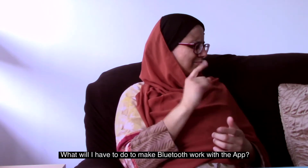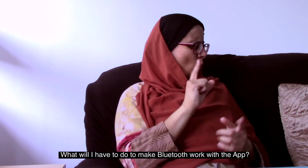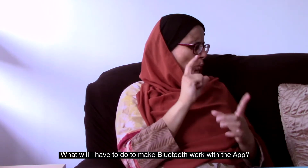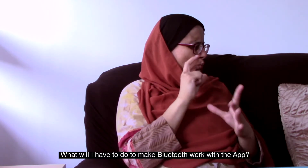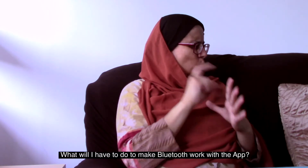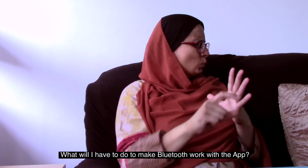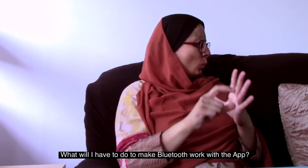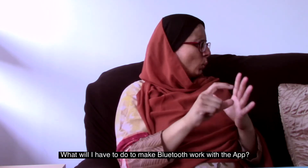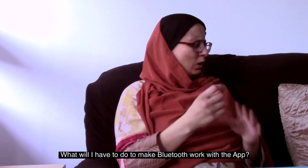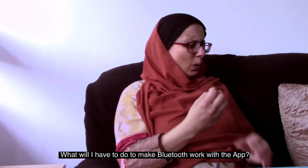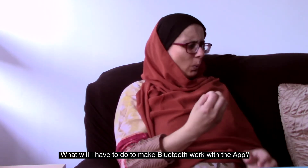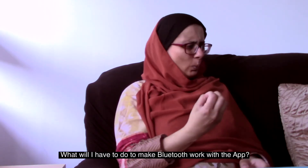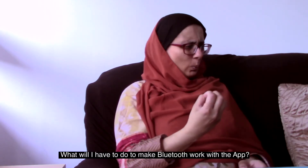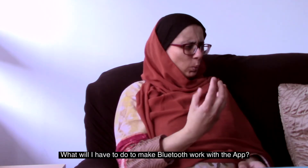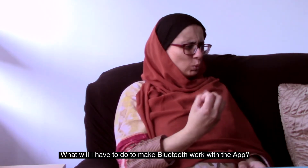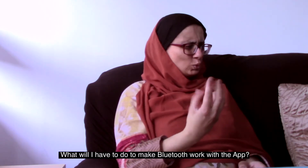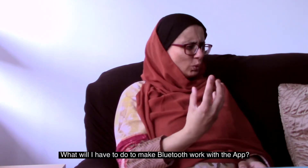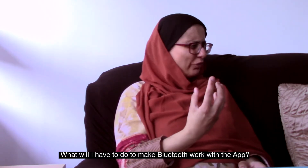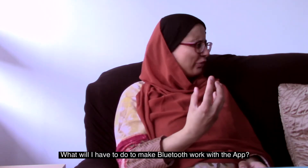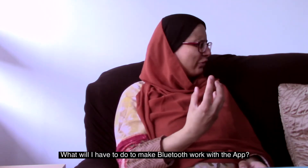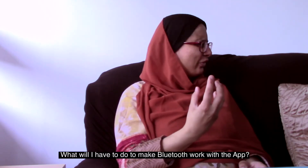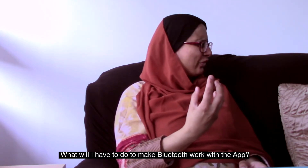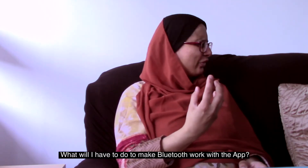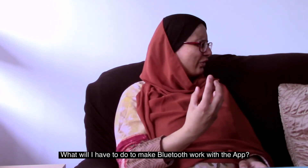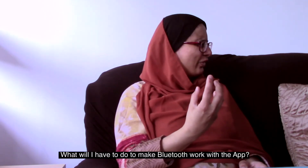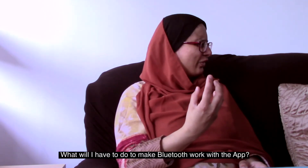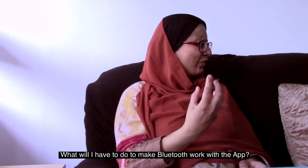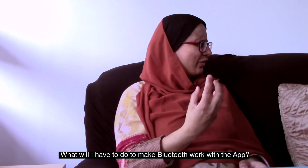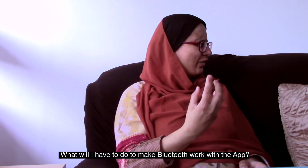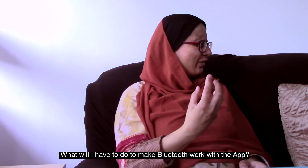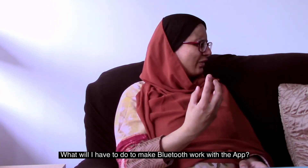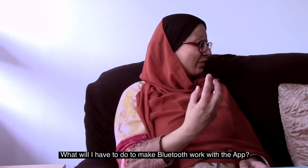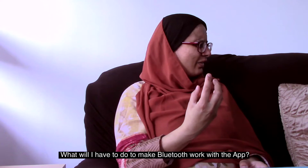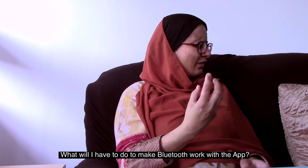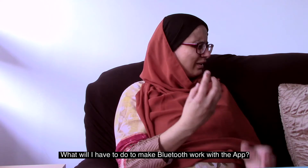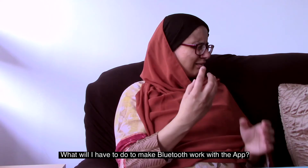What will I have to do to make Bluetooth work with the app?